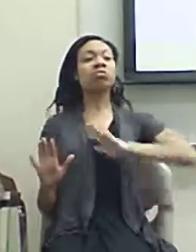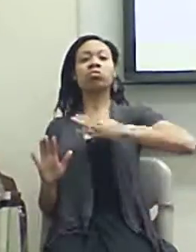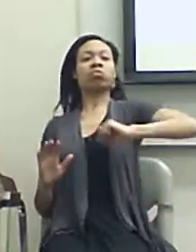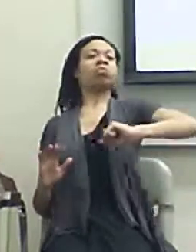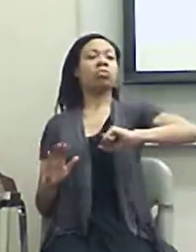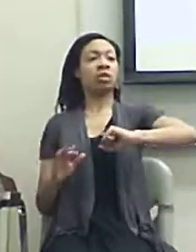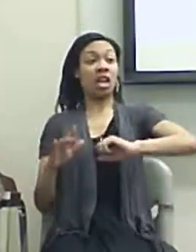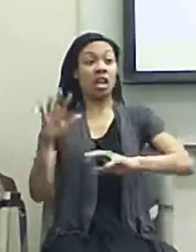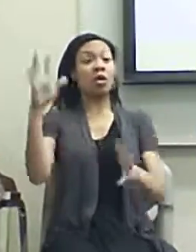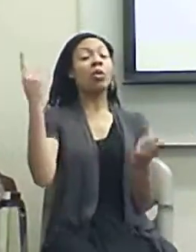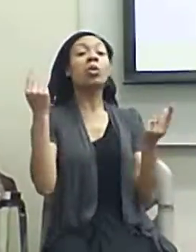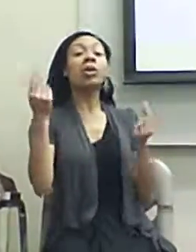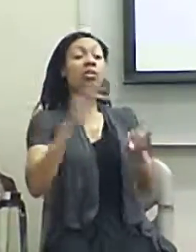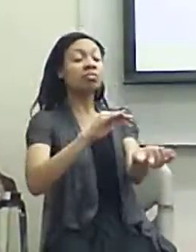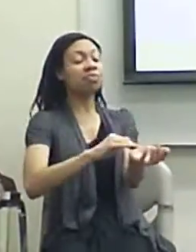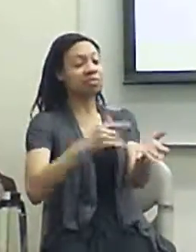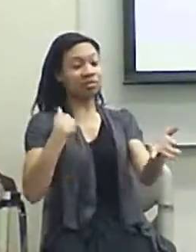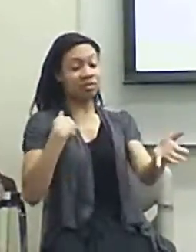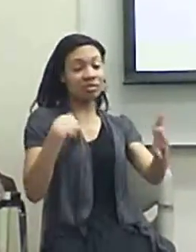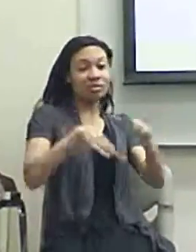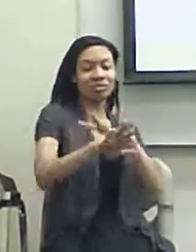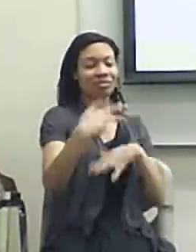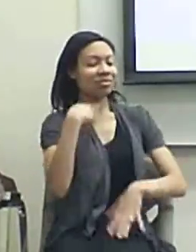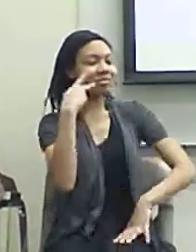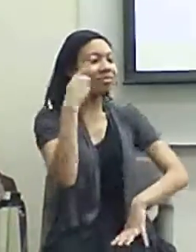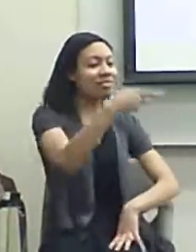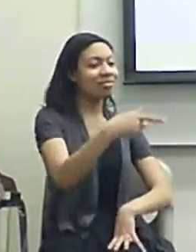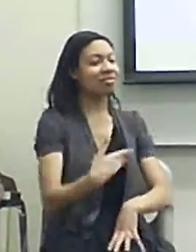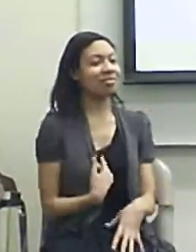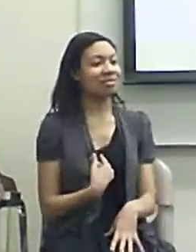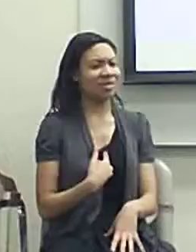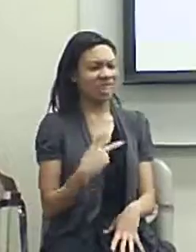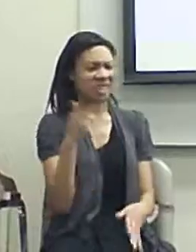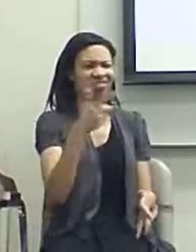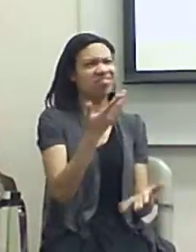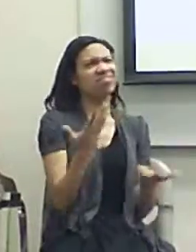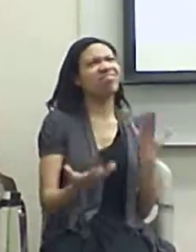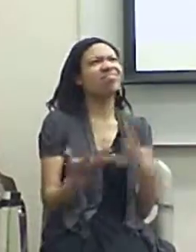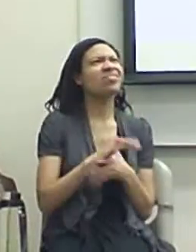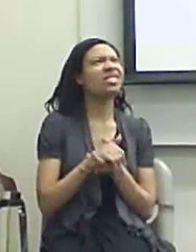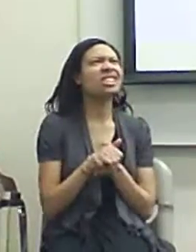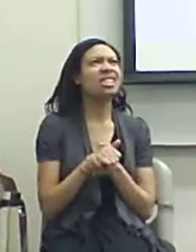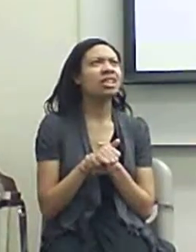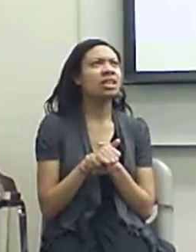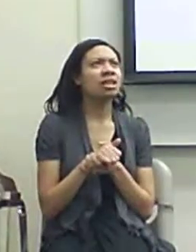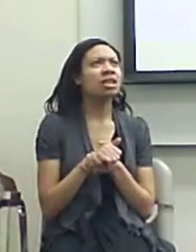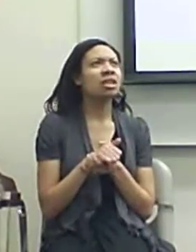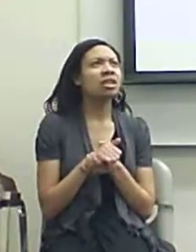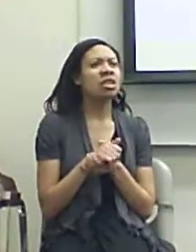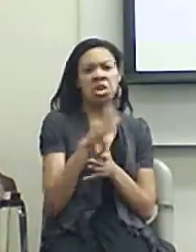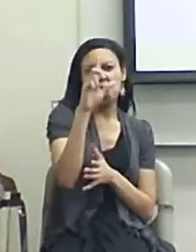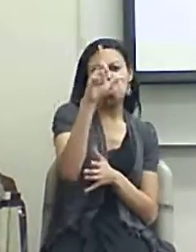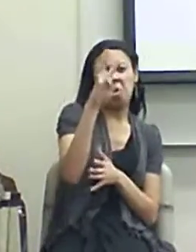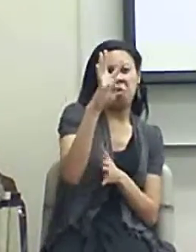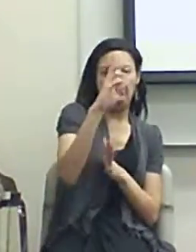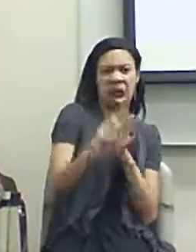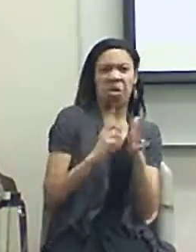doctor, so when I go in, when I know that she's been there less than 20, usually less than 24 hours, I don't go anywhere near her. I'm